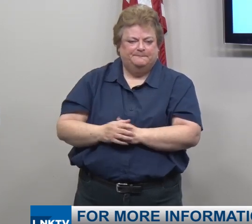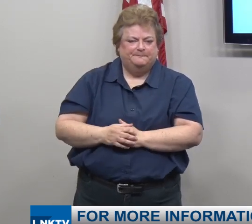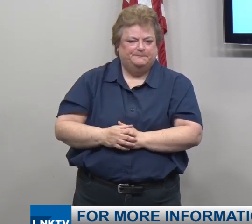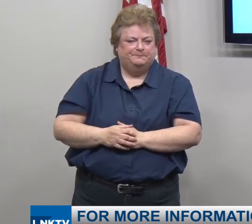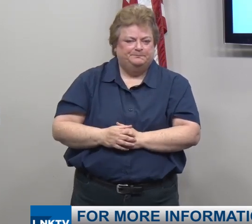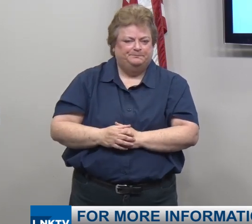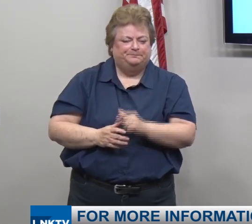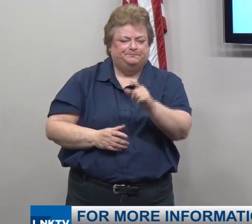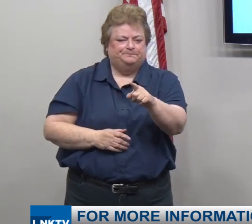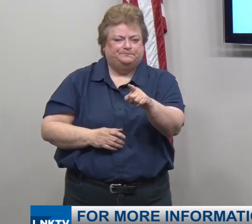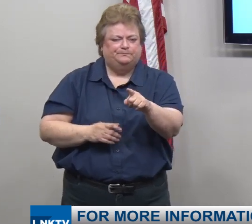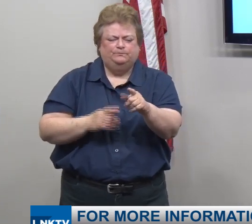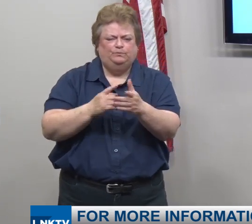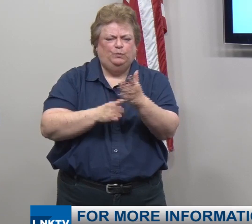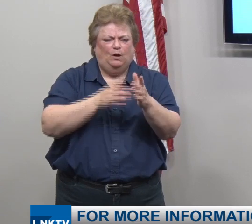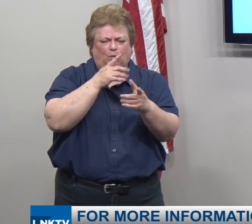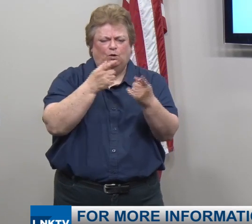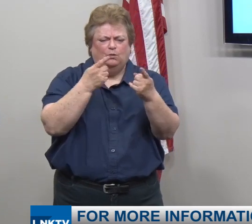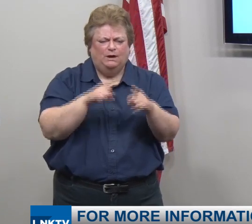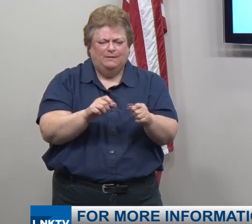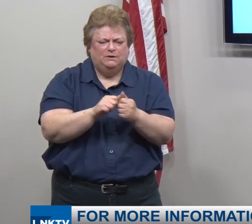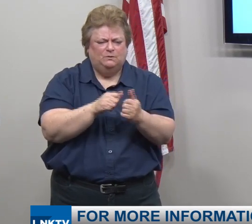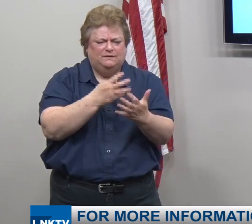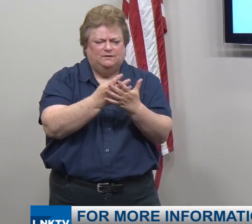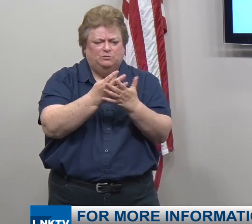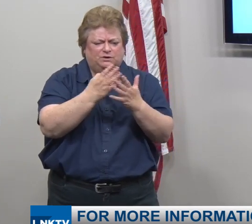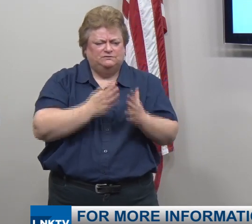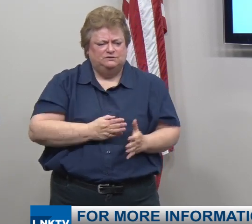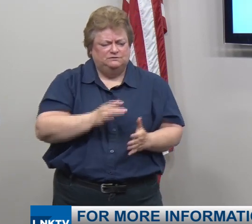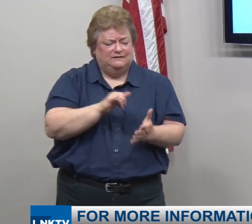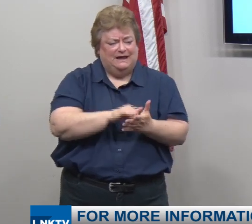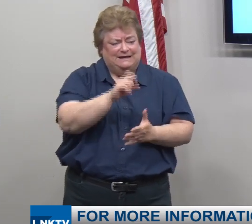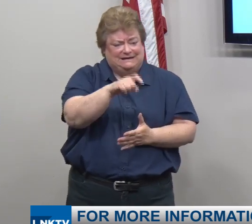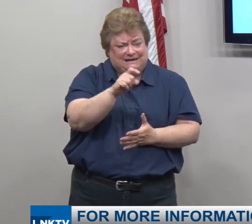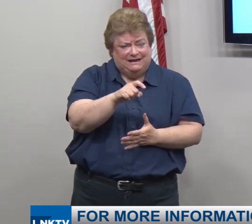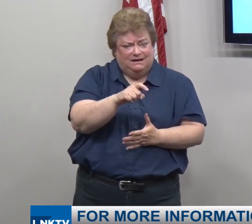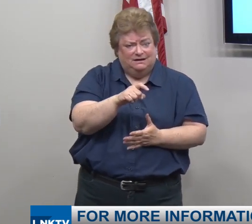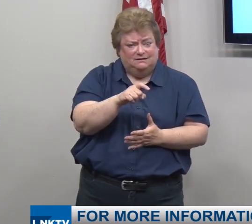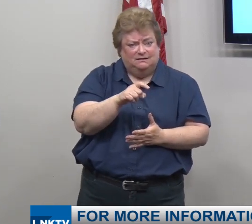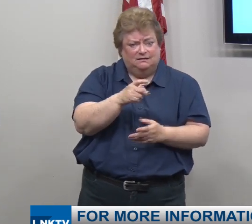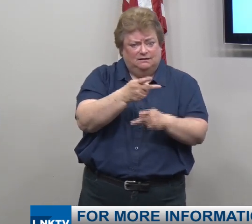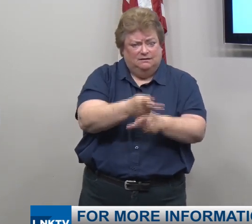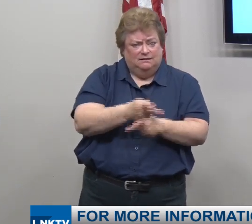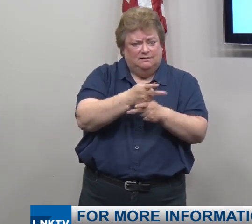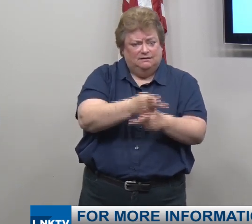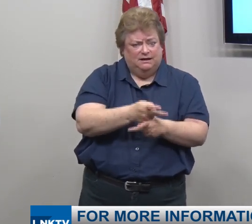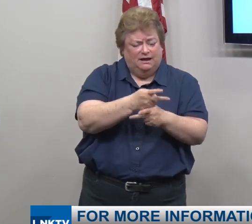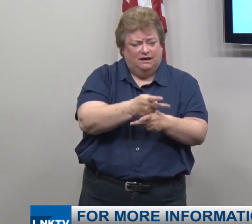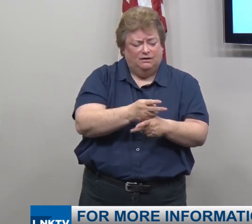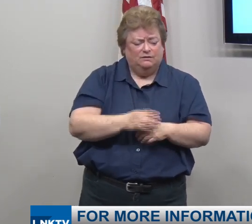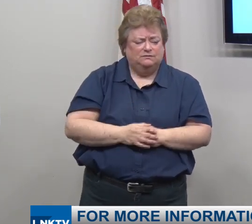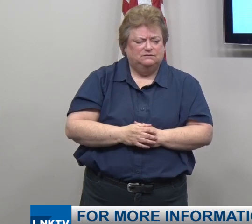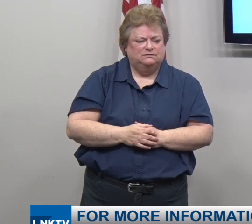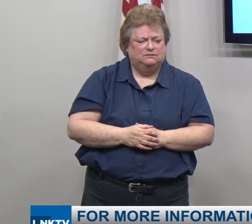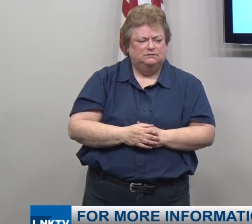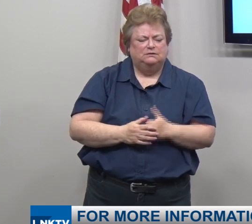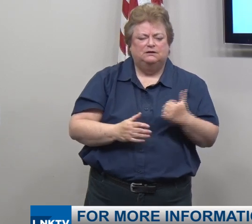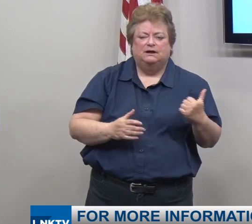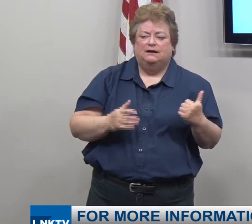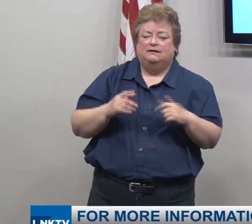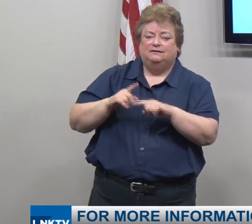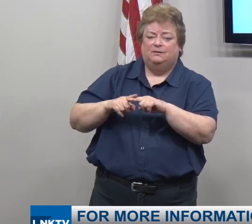So I guess what will happen with those inmates that need to have critical care? Well, it depends on